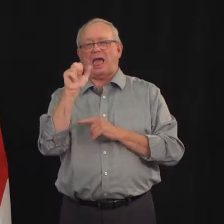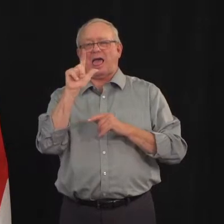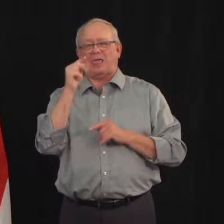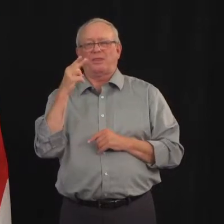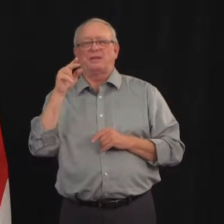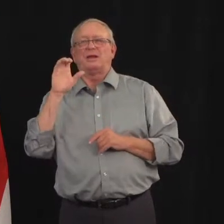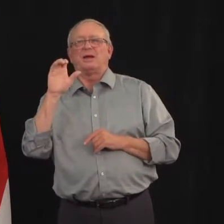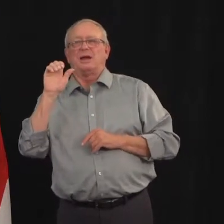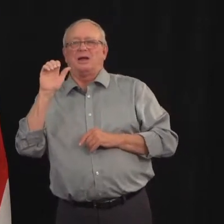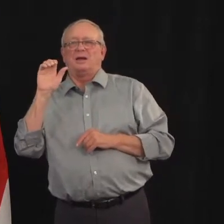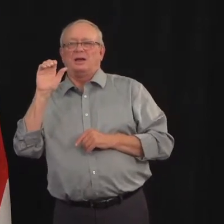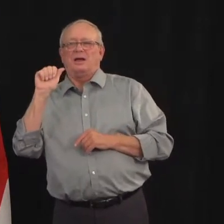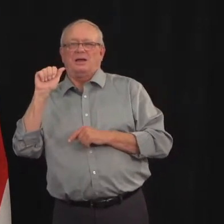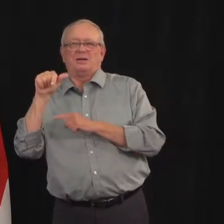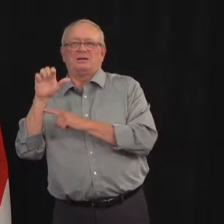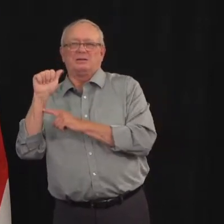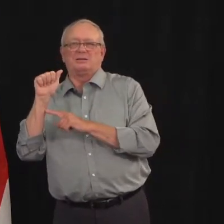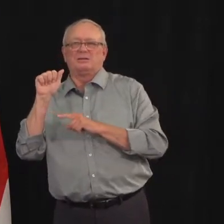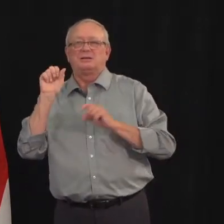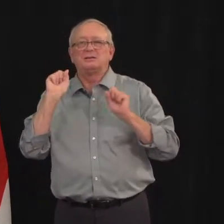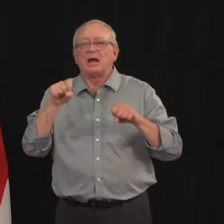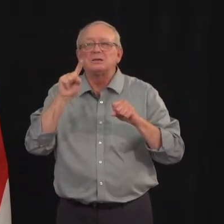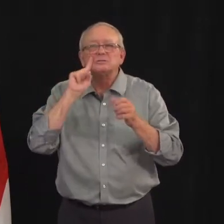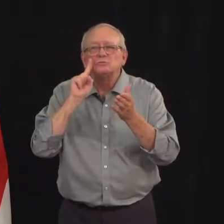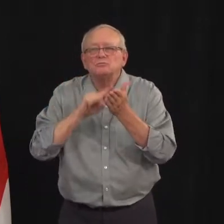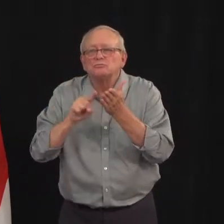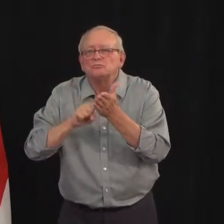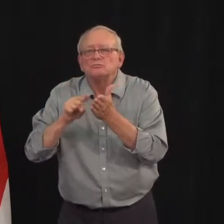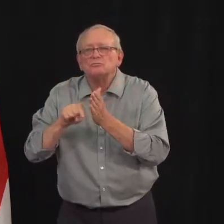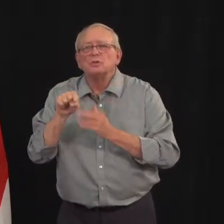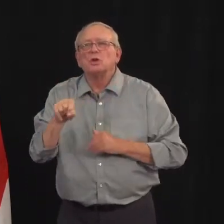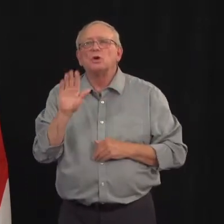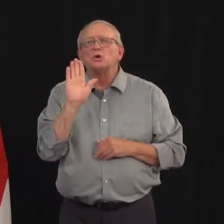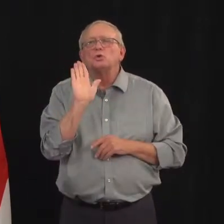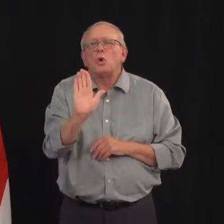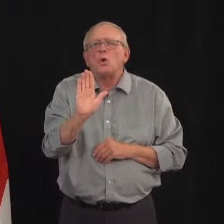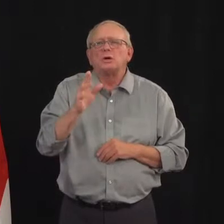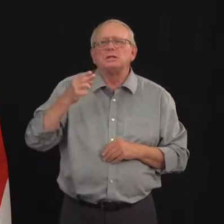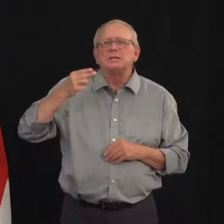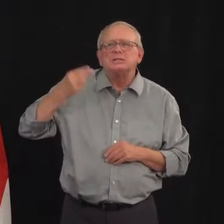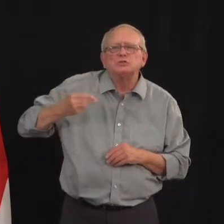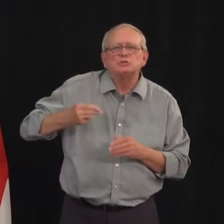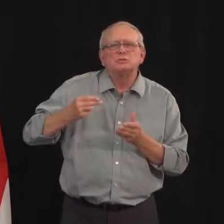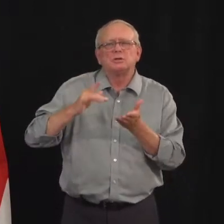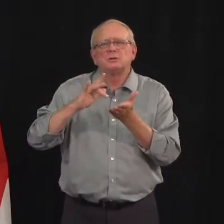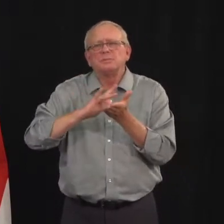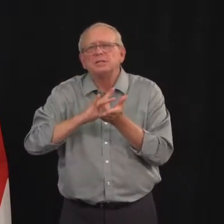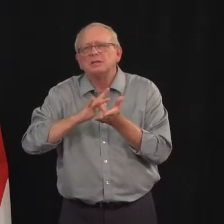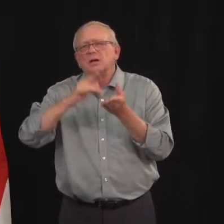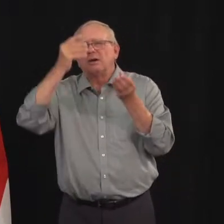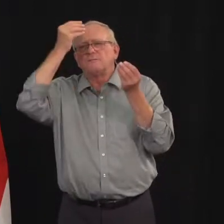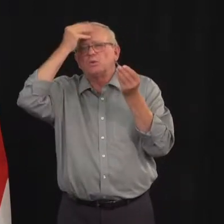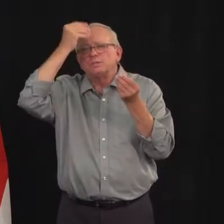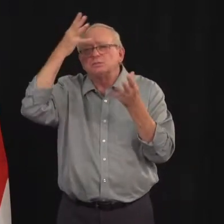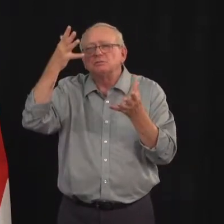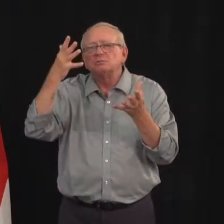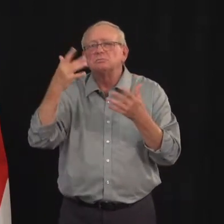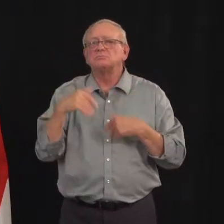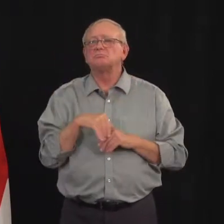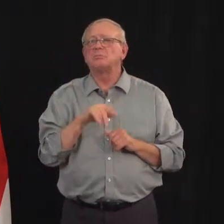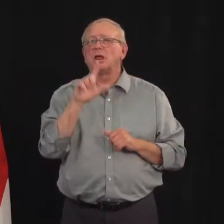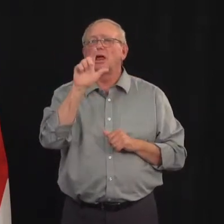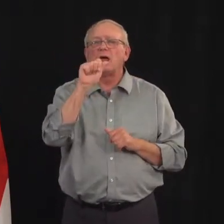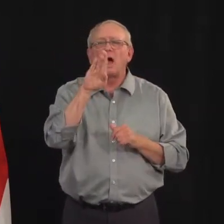prescribed medications, and lab test results, including COVID-19 test results. This is the fastest way to